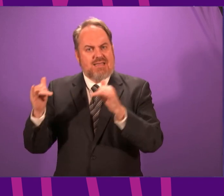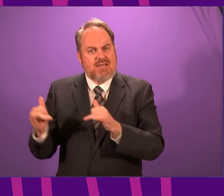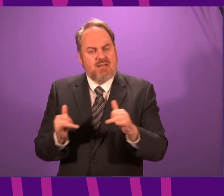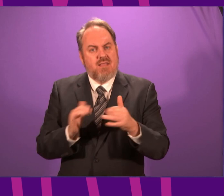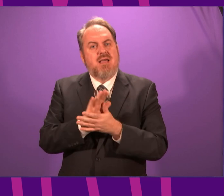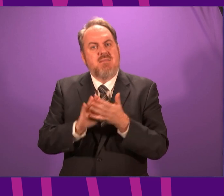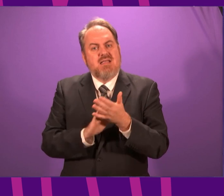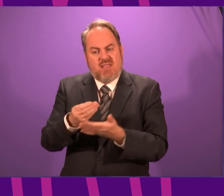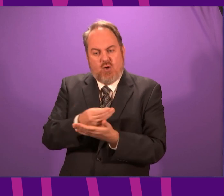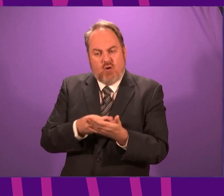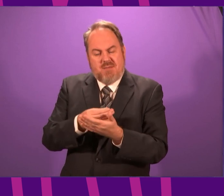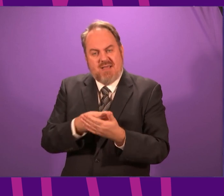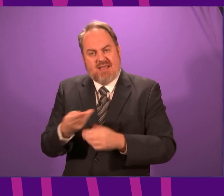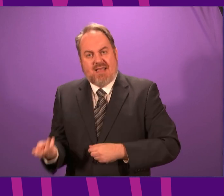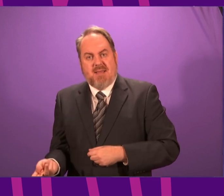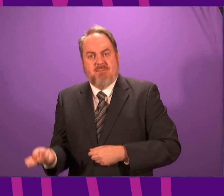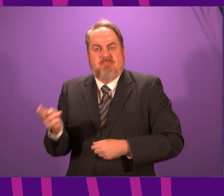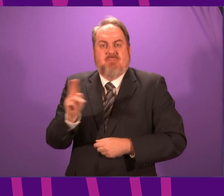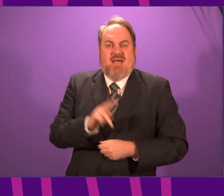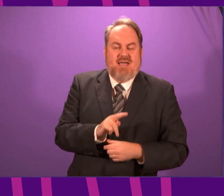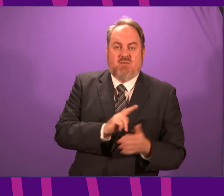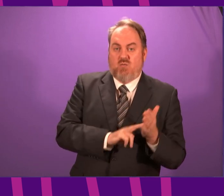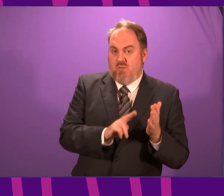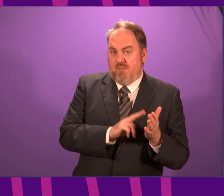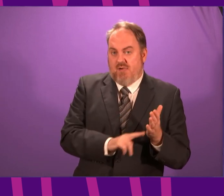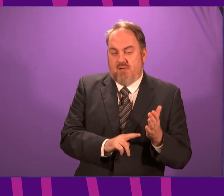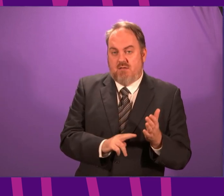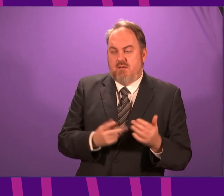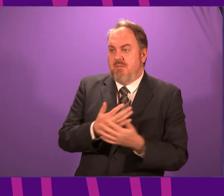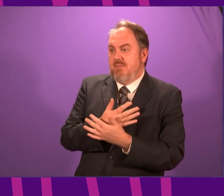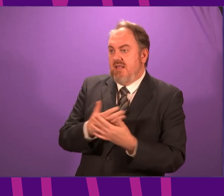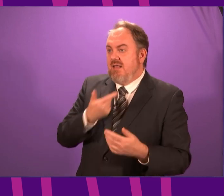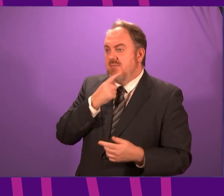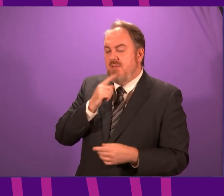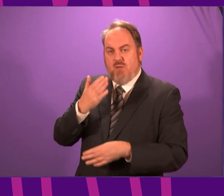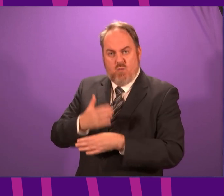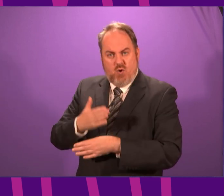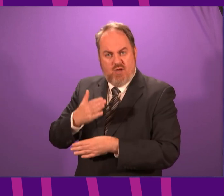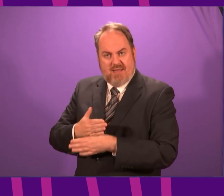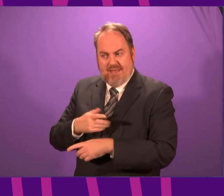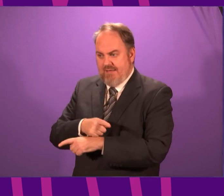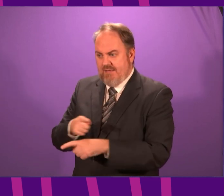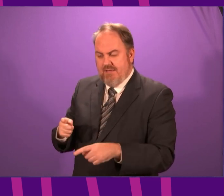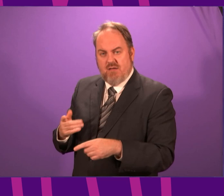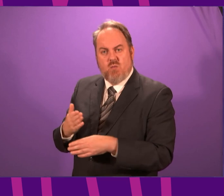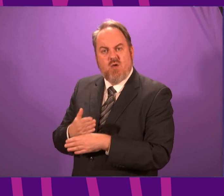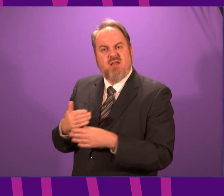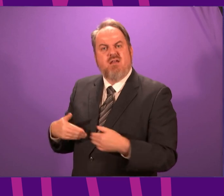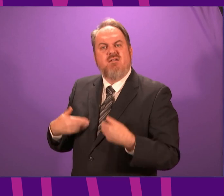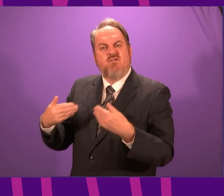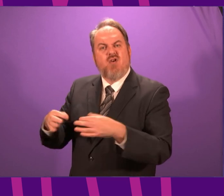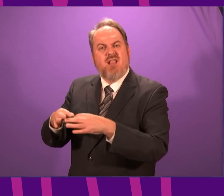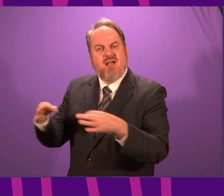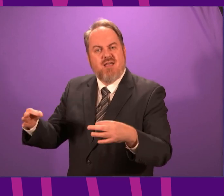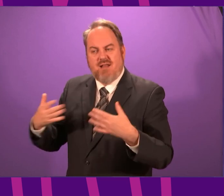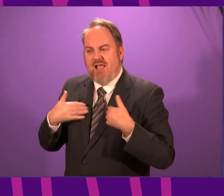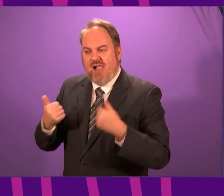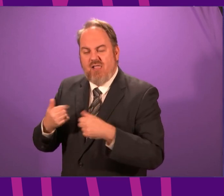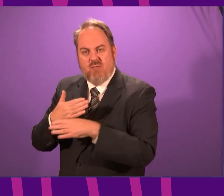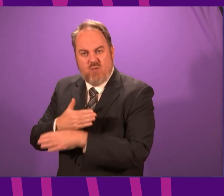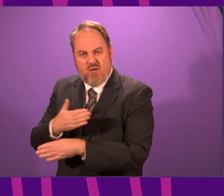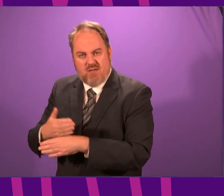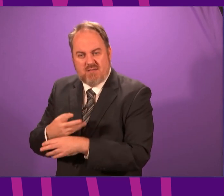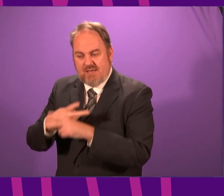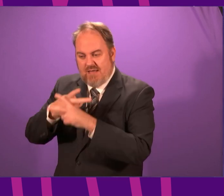economy. I would like to add, there are many workers playing key line on the front line, our health workers, our care